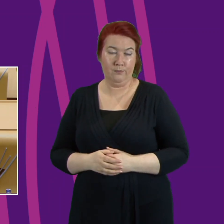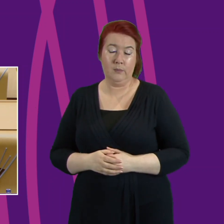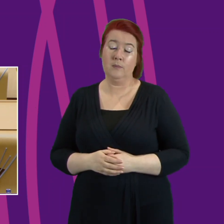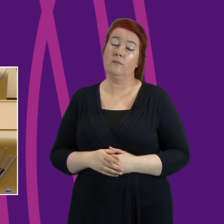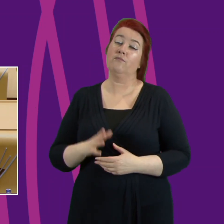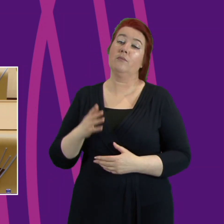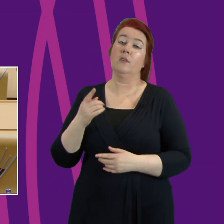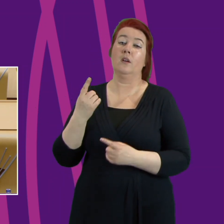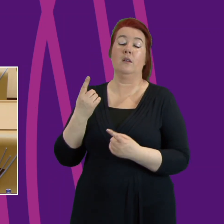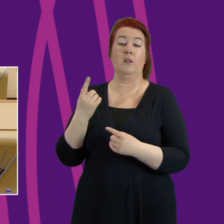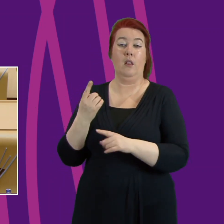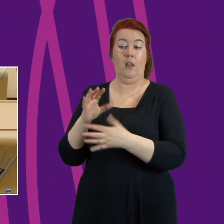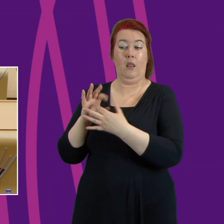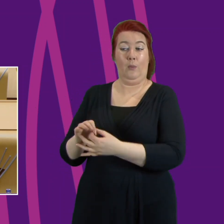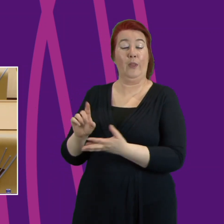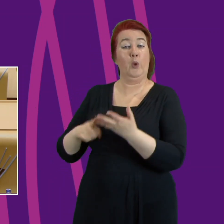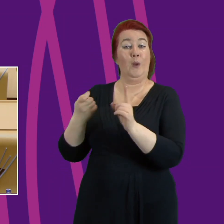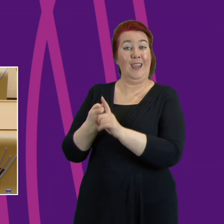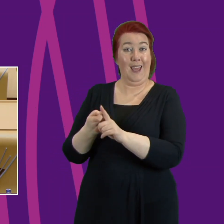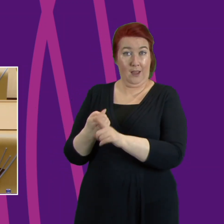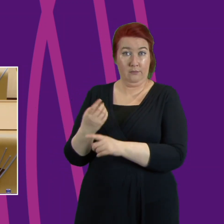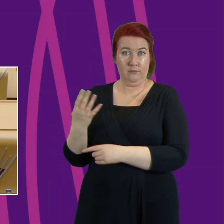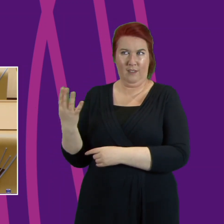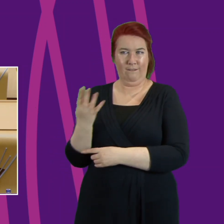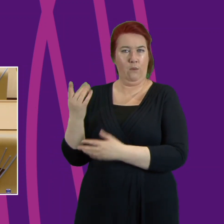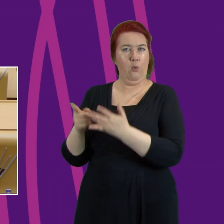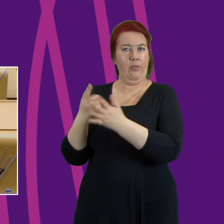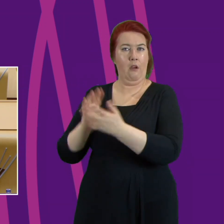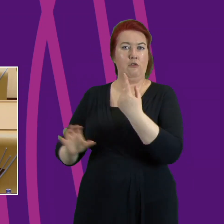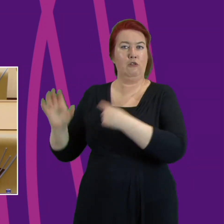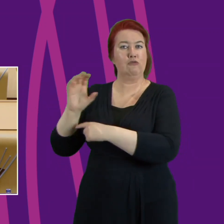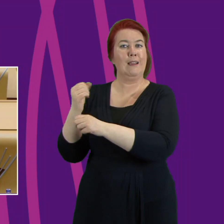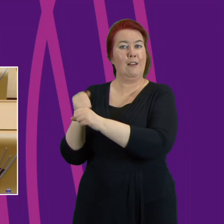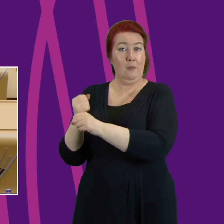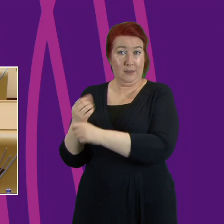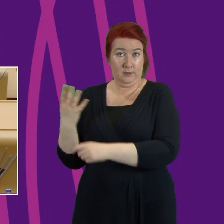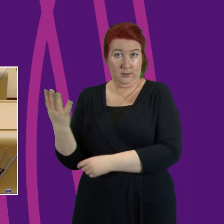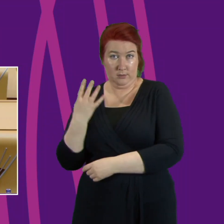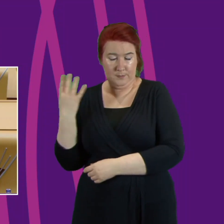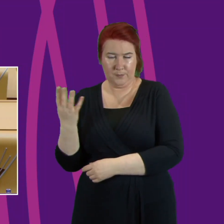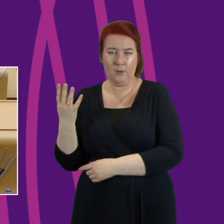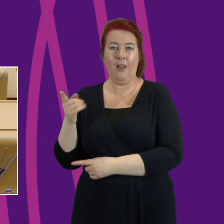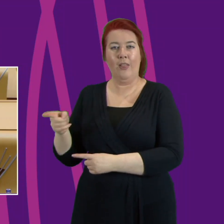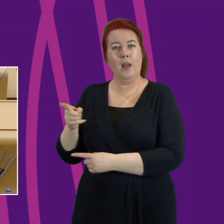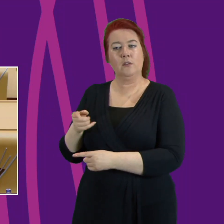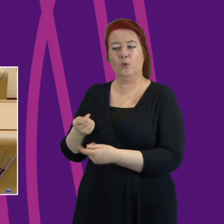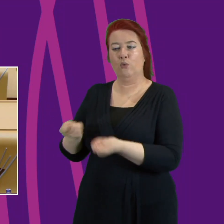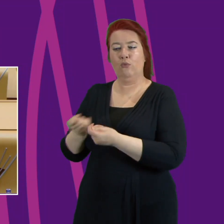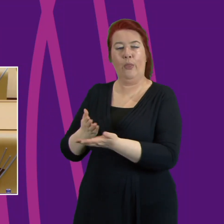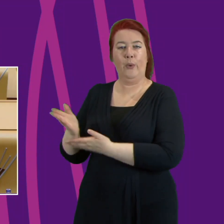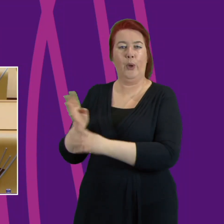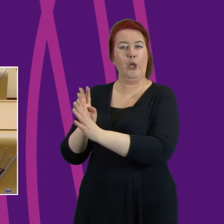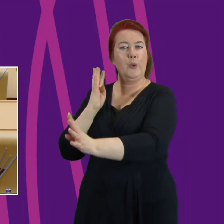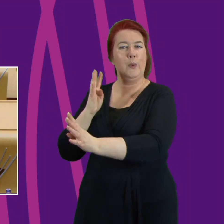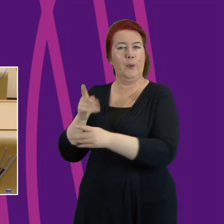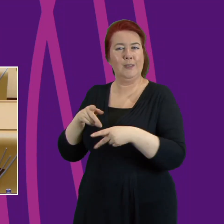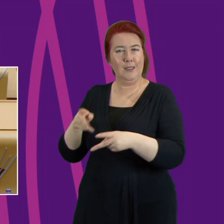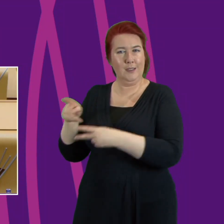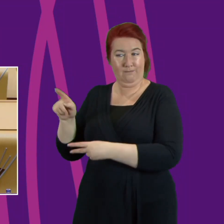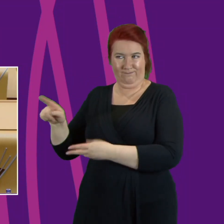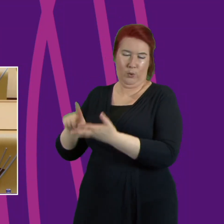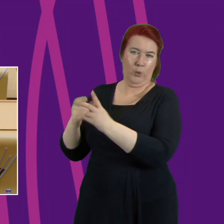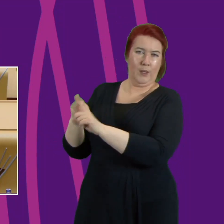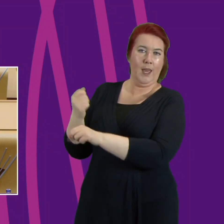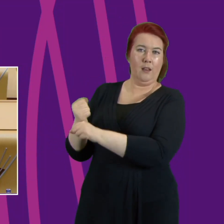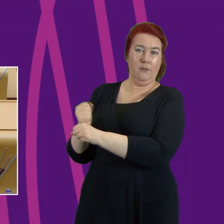UK 4-nation exercise, this is controlled through the queuing system managed by the UK Government and through